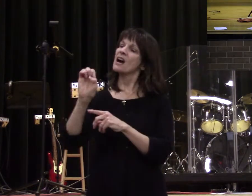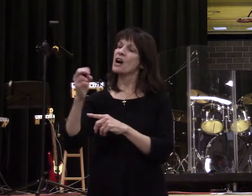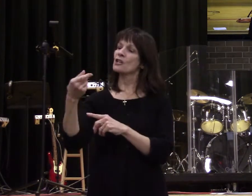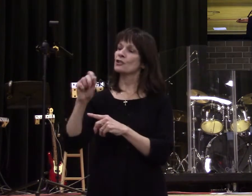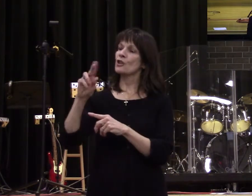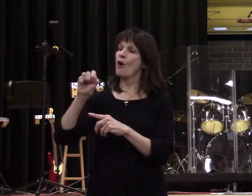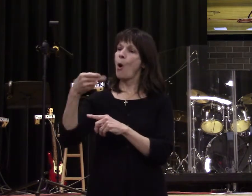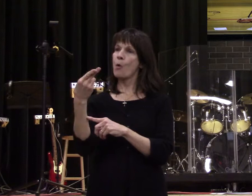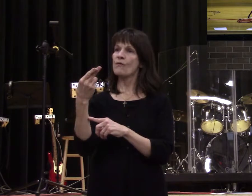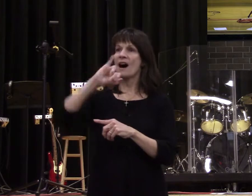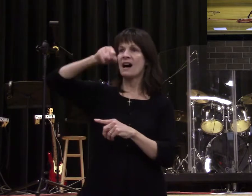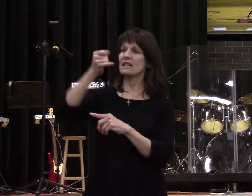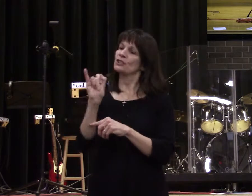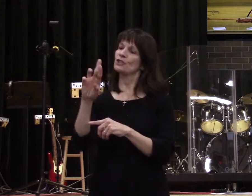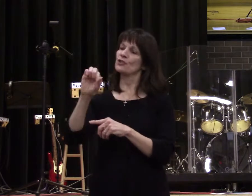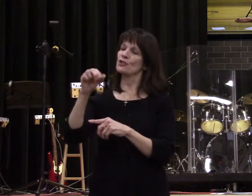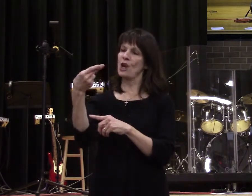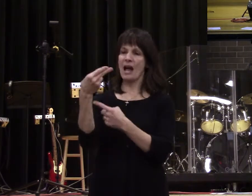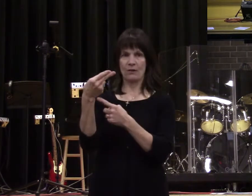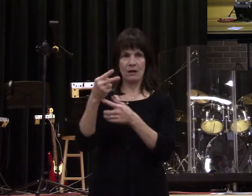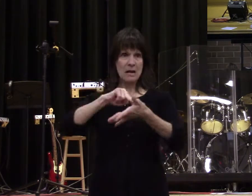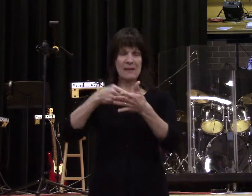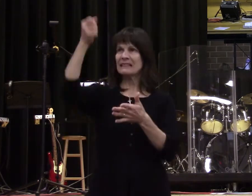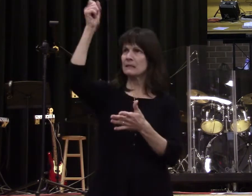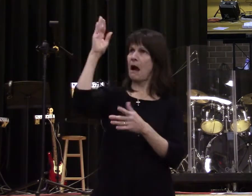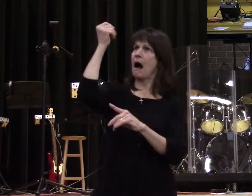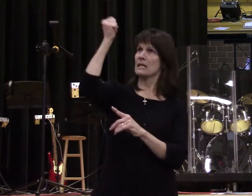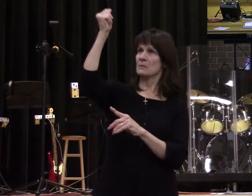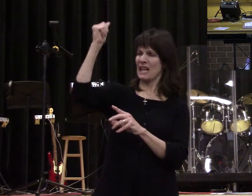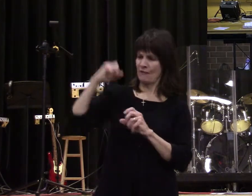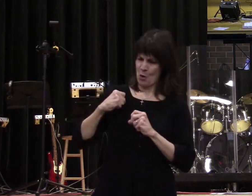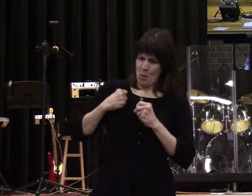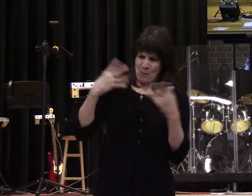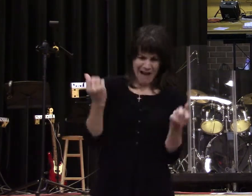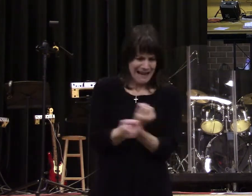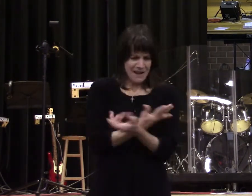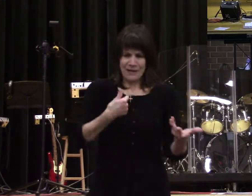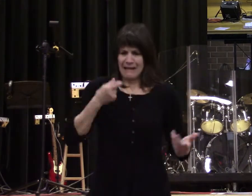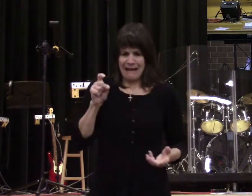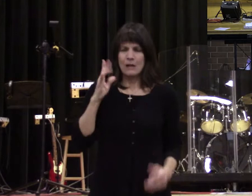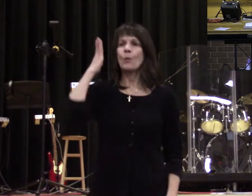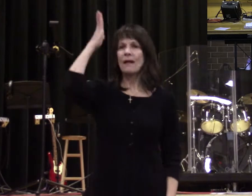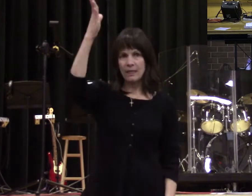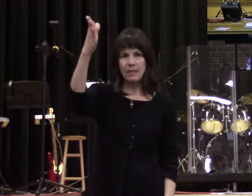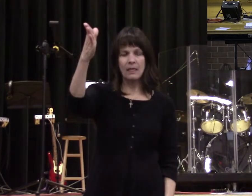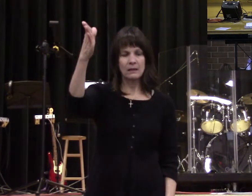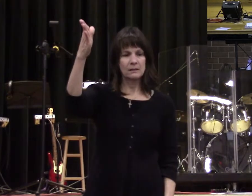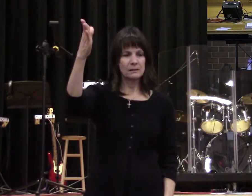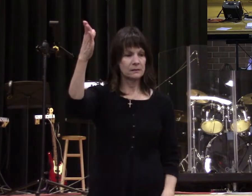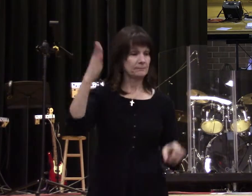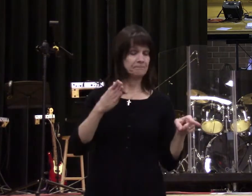need an answer of prayer. He's got a heart full of love when we need a heart full of love. Hallelujah. When Abraham went to worship,